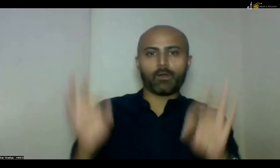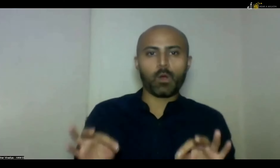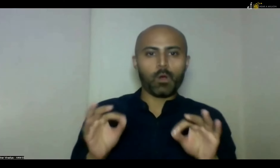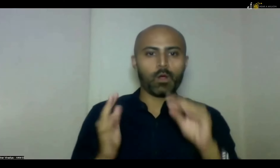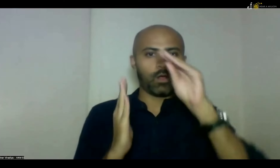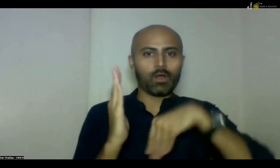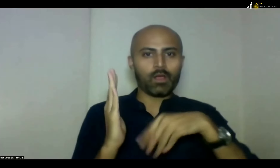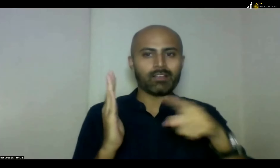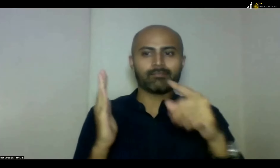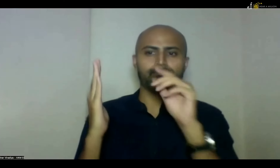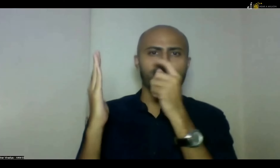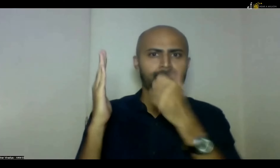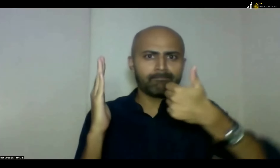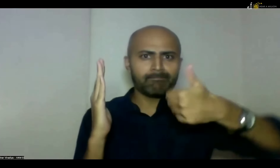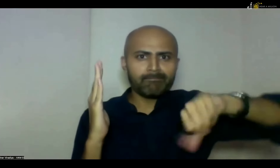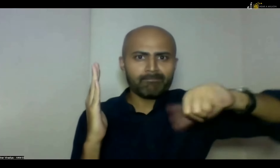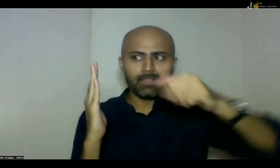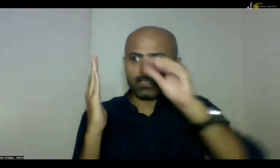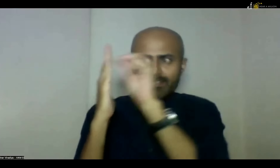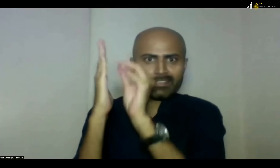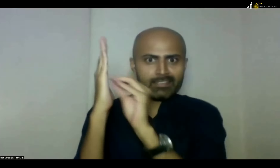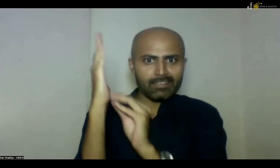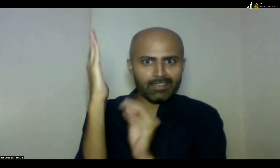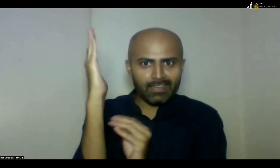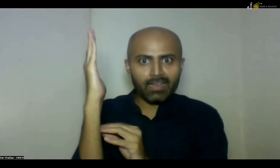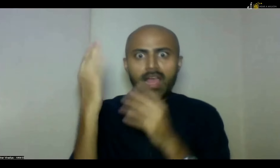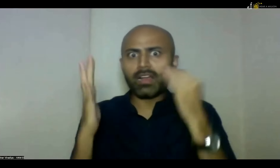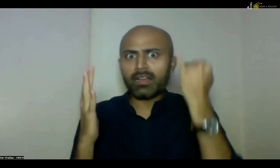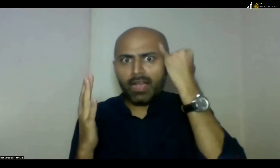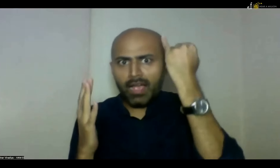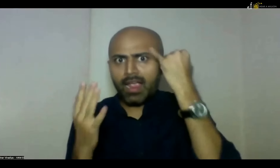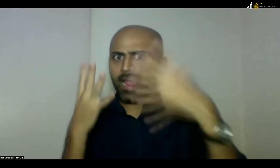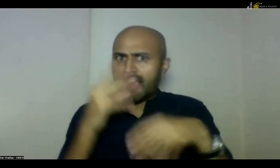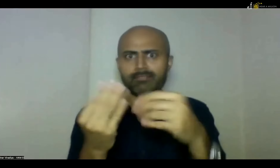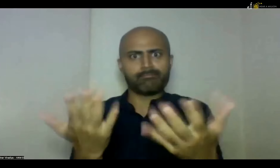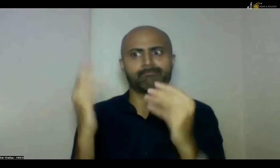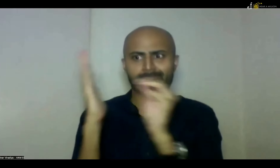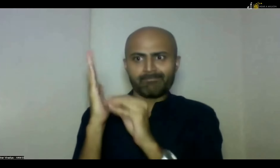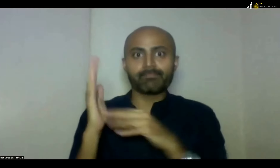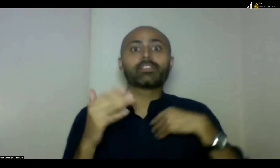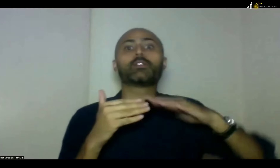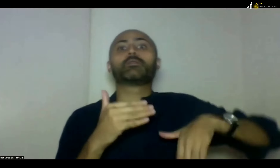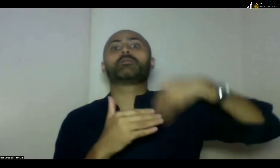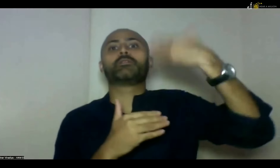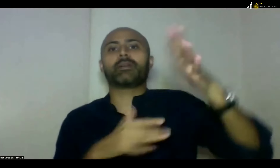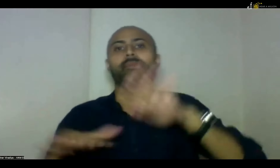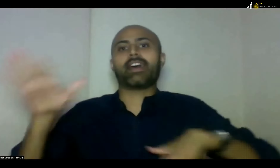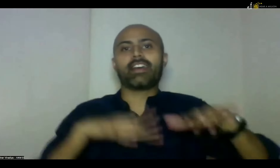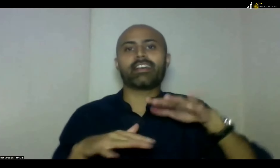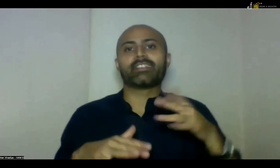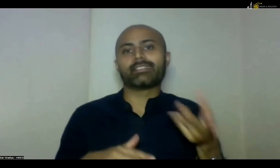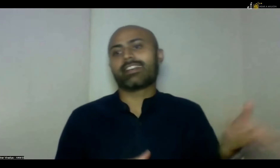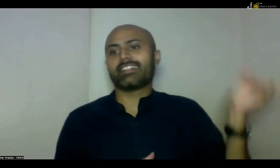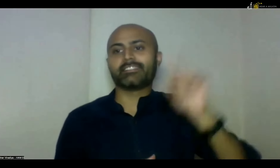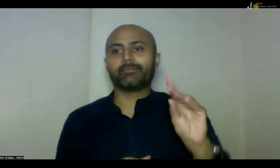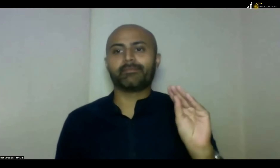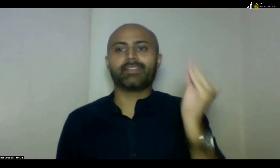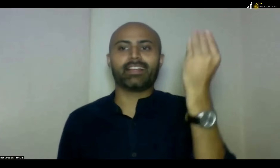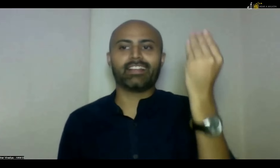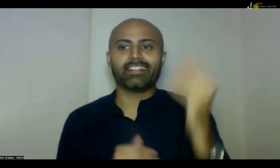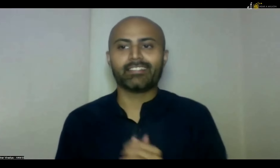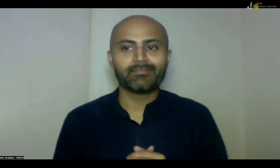at the end, I would like to ask to fill the feedback form. And if you have any ideas or